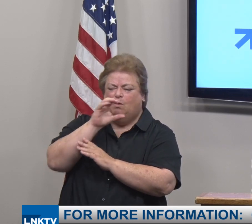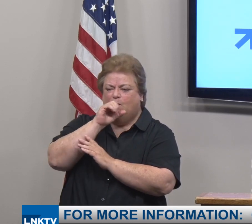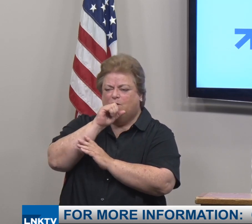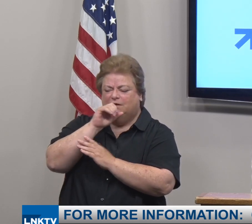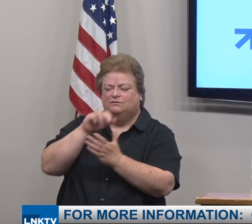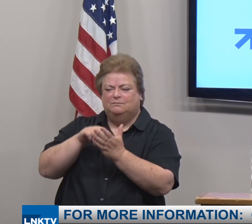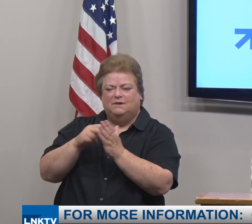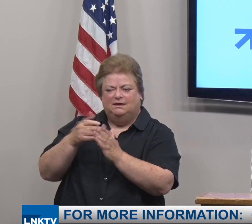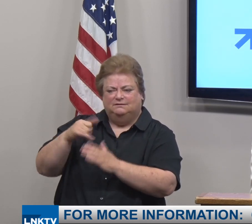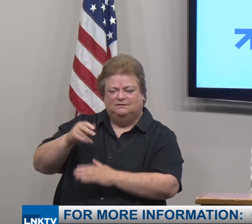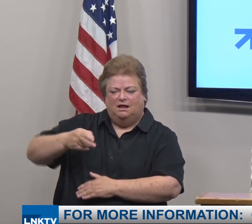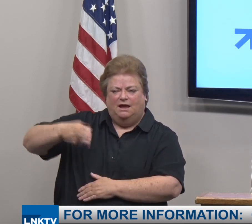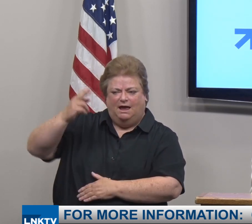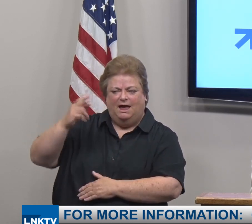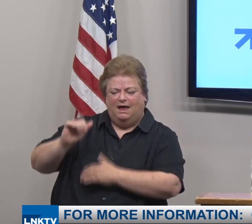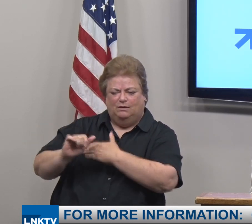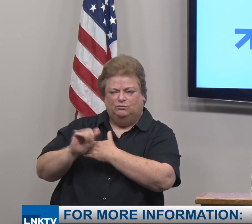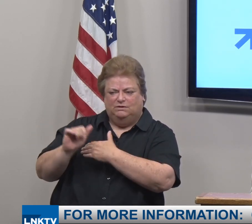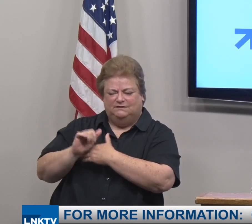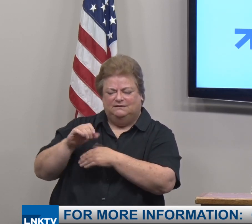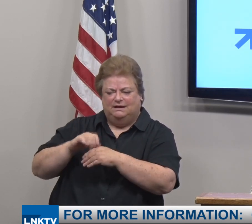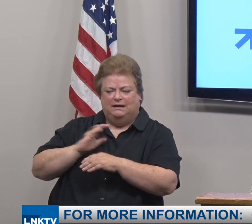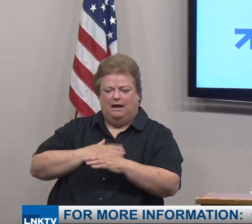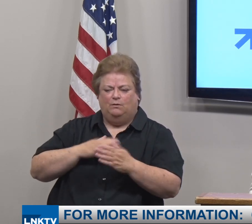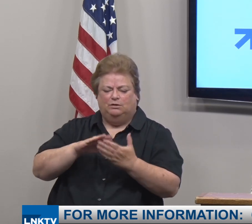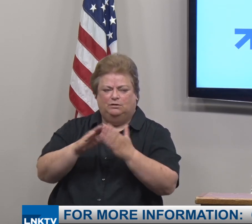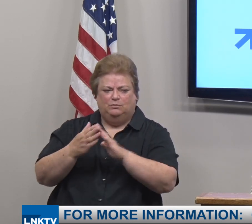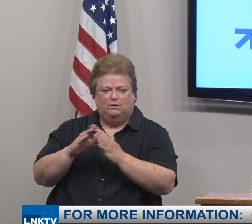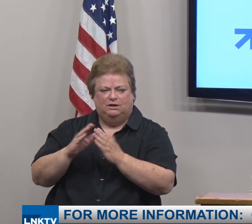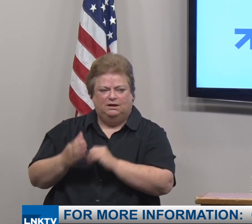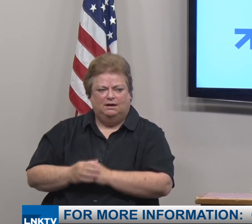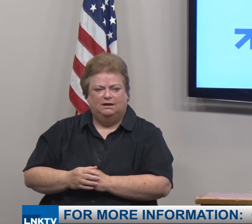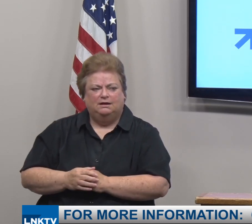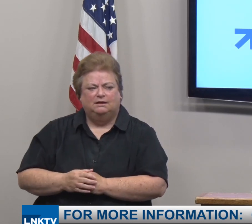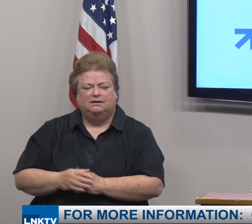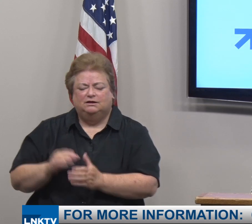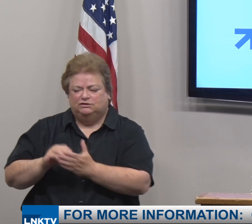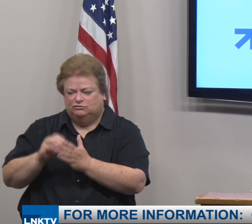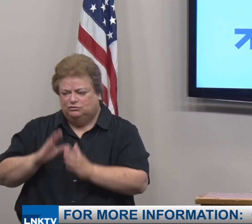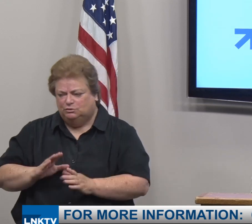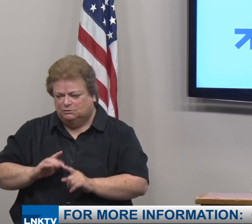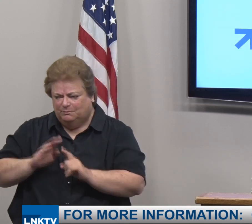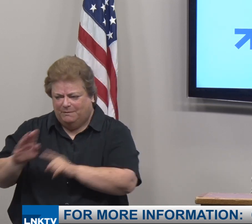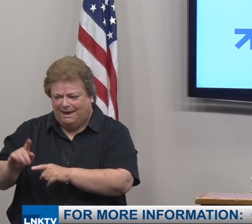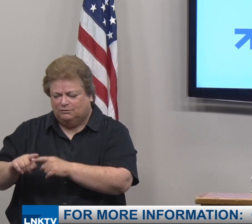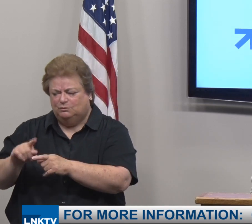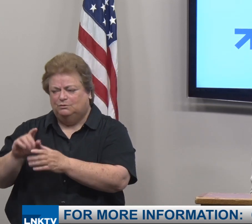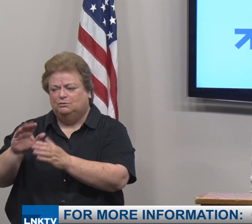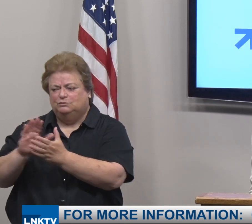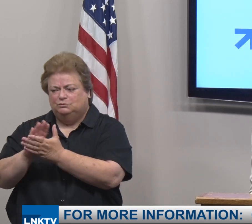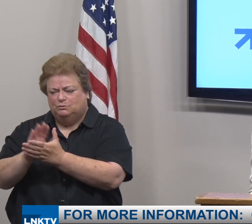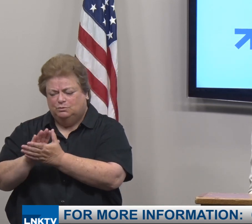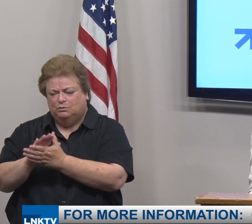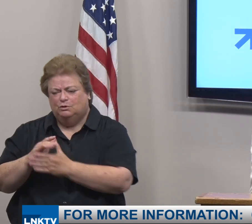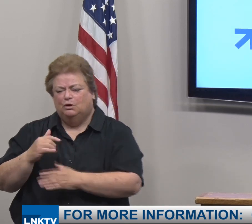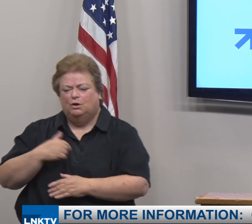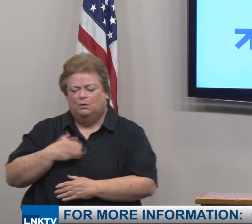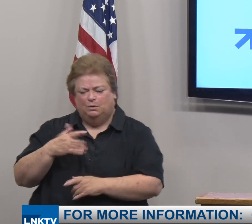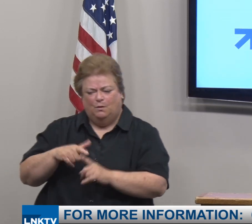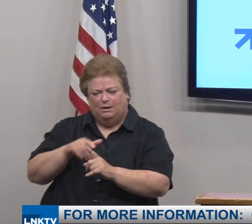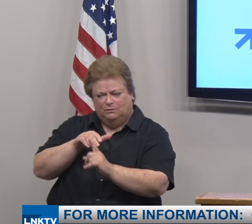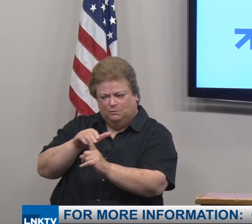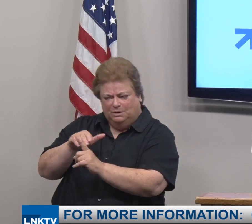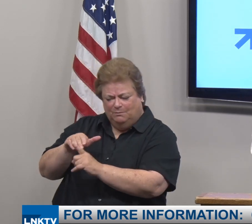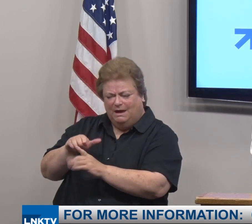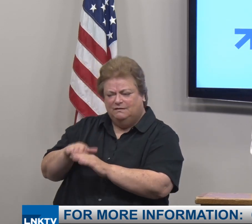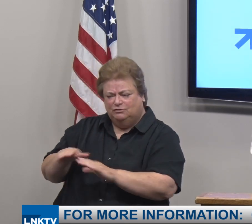of the virus's spread in our community. As students return to classrooms, it's important that we remind our children of the